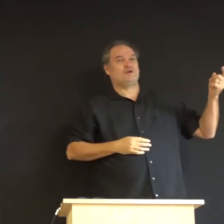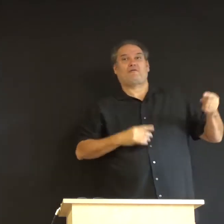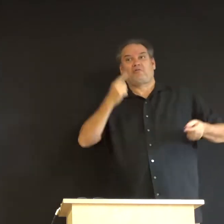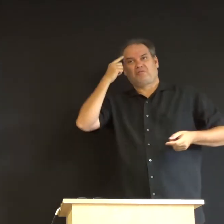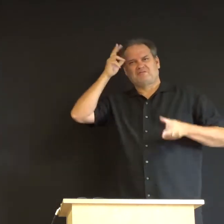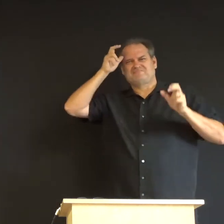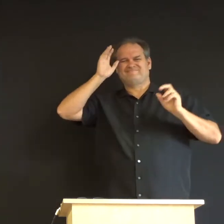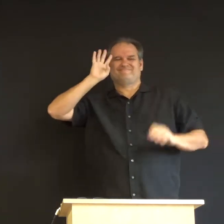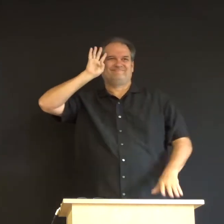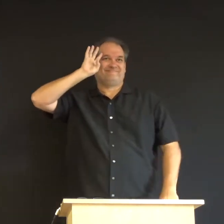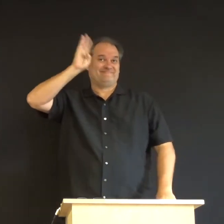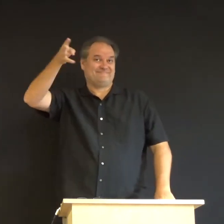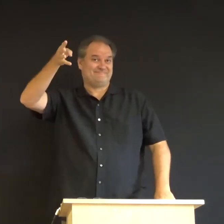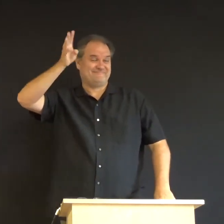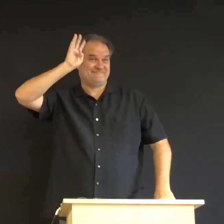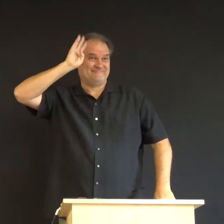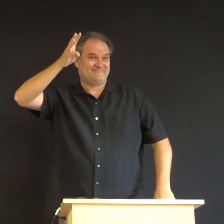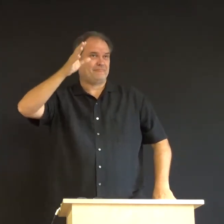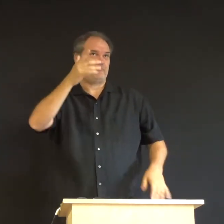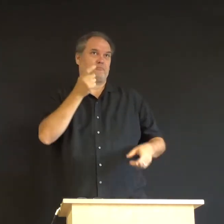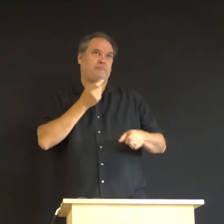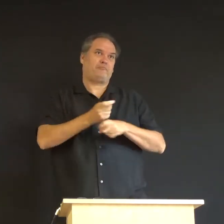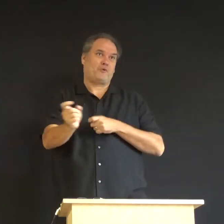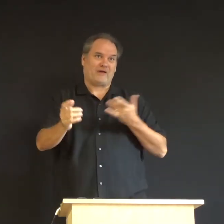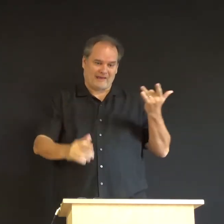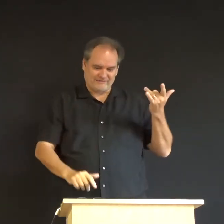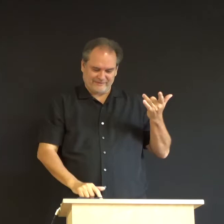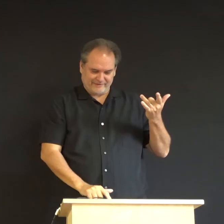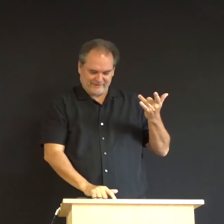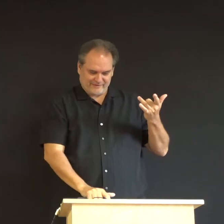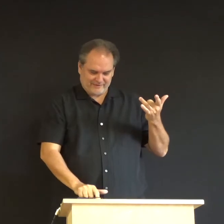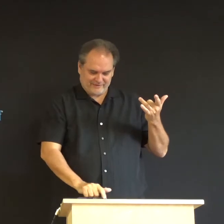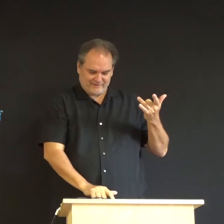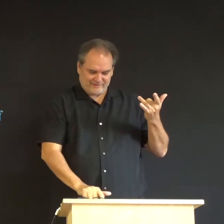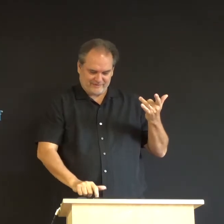Yes, the world thinks that demons are made up.